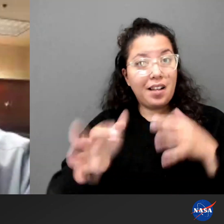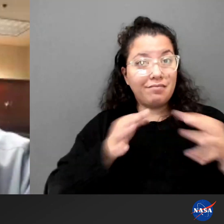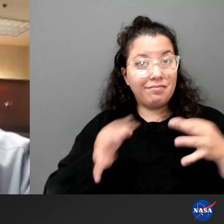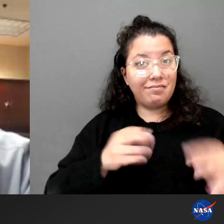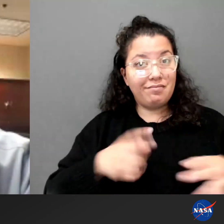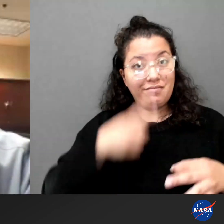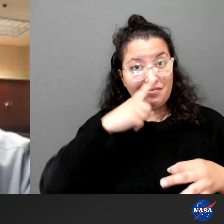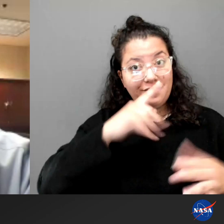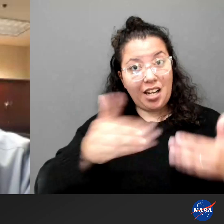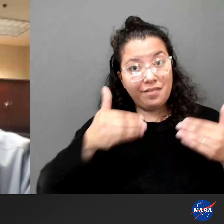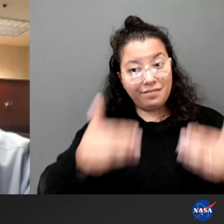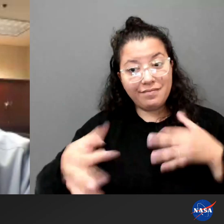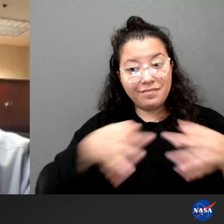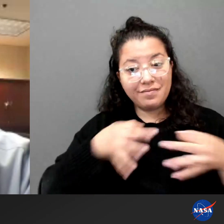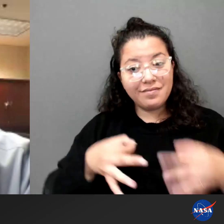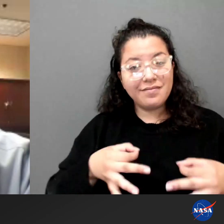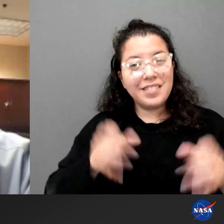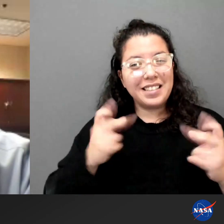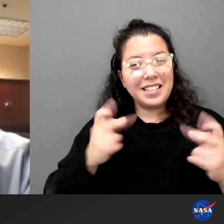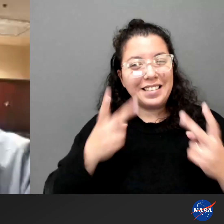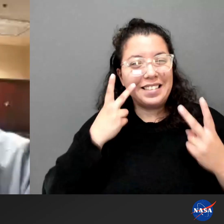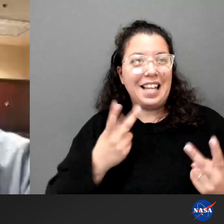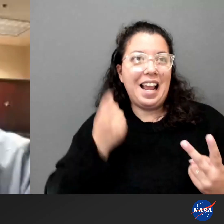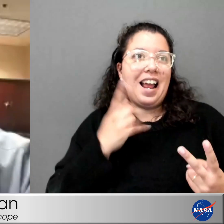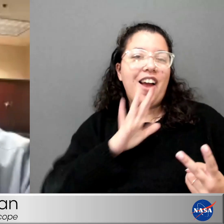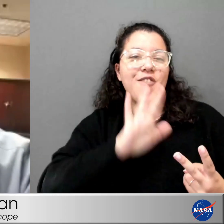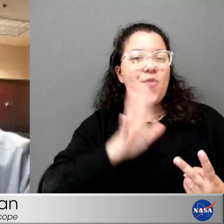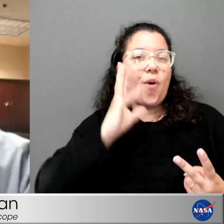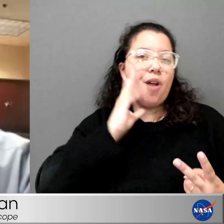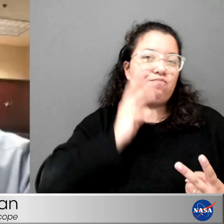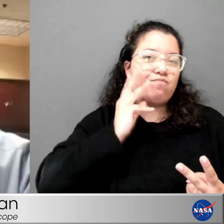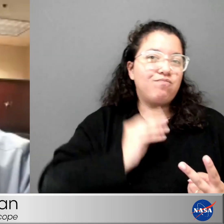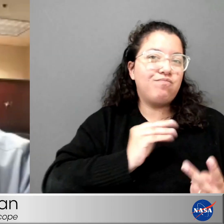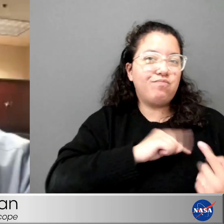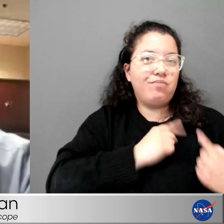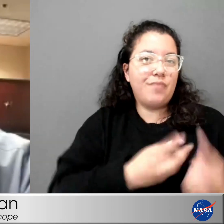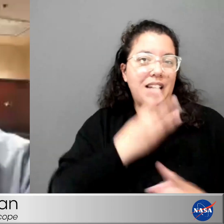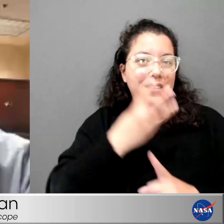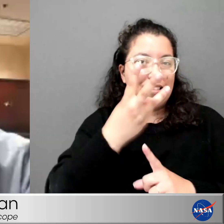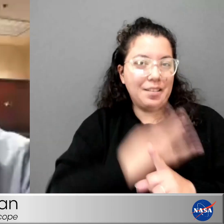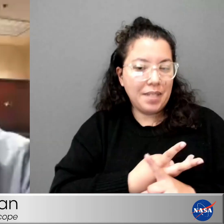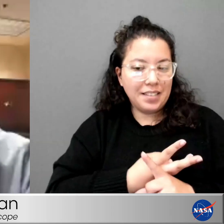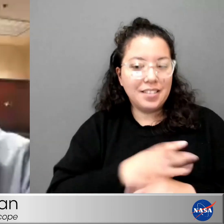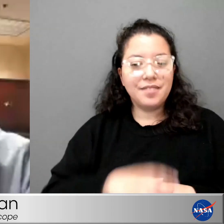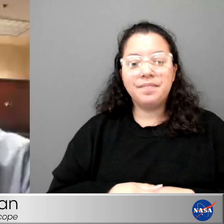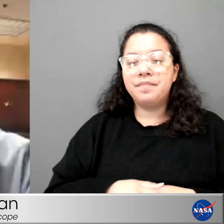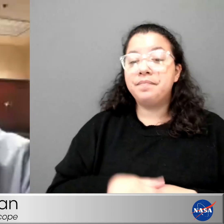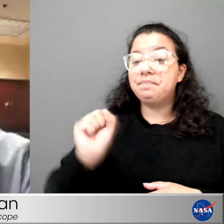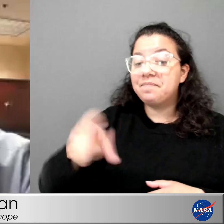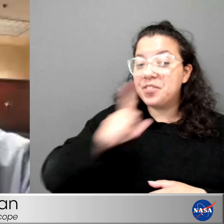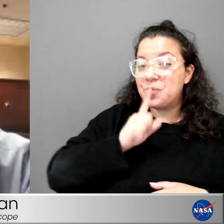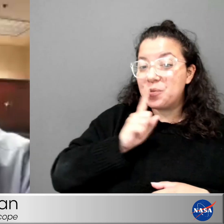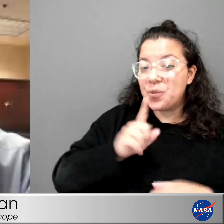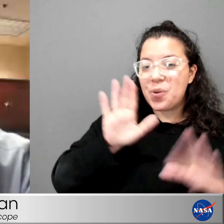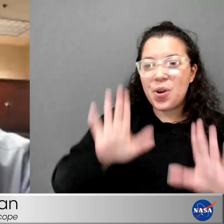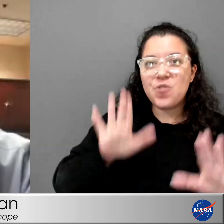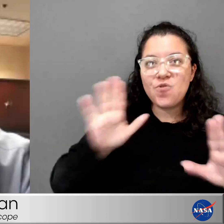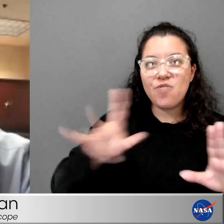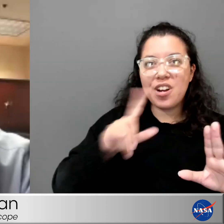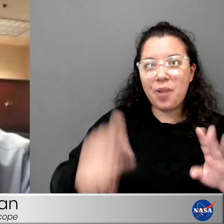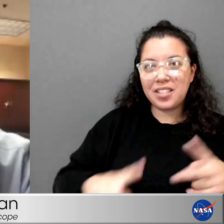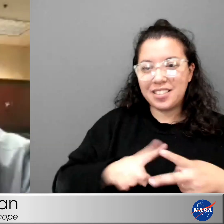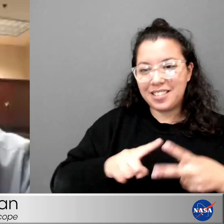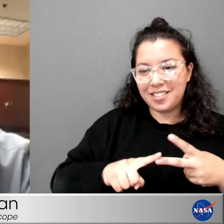on? What give us a glimpse into your world over the last 6 months. Sure. Yeah, that's great questions. So the process